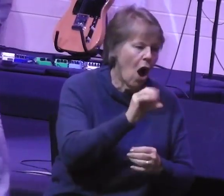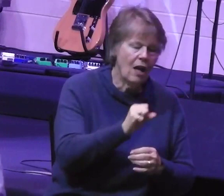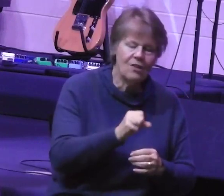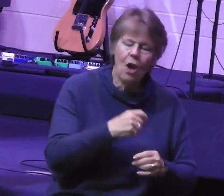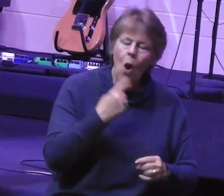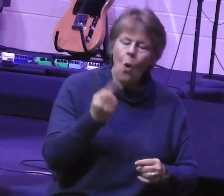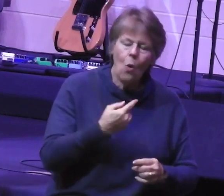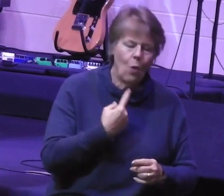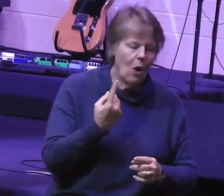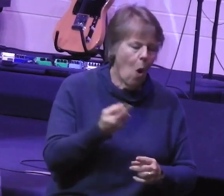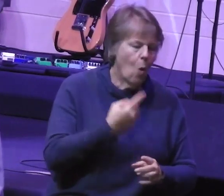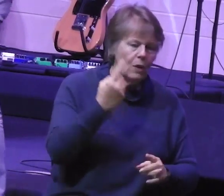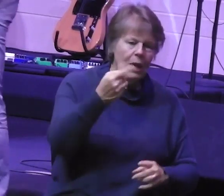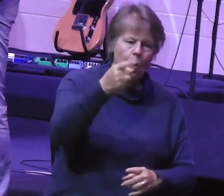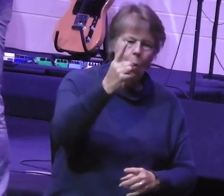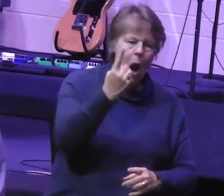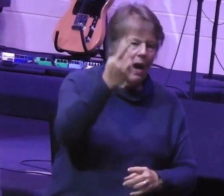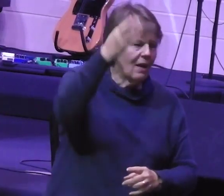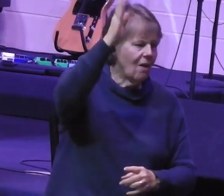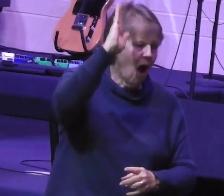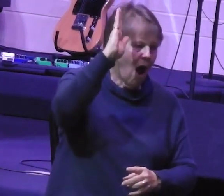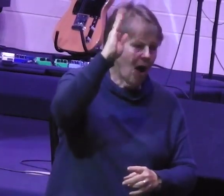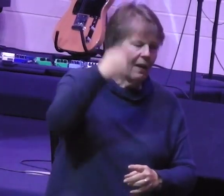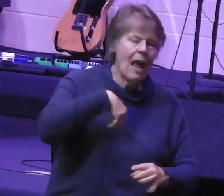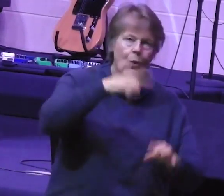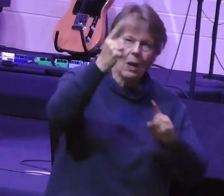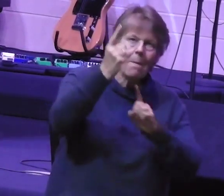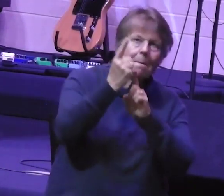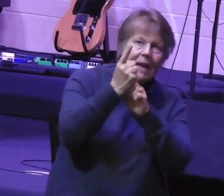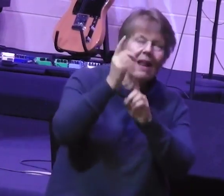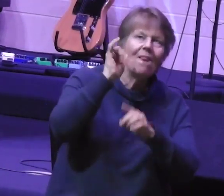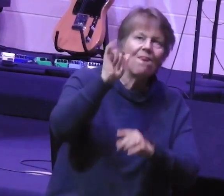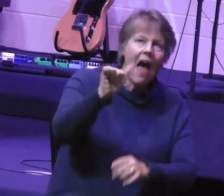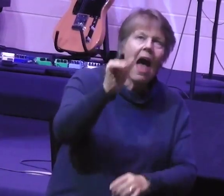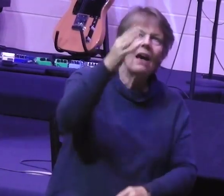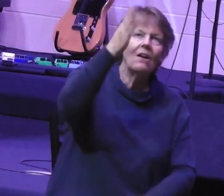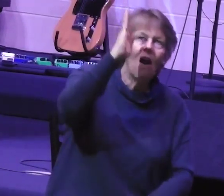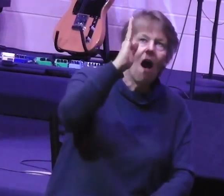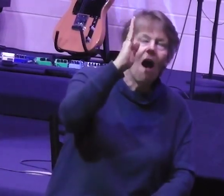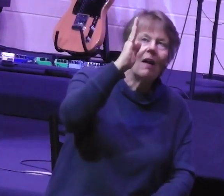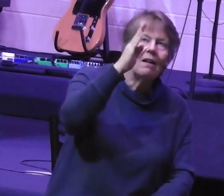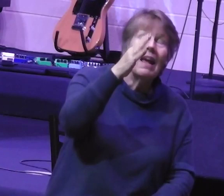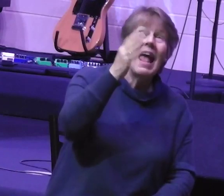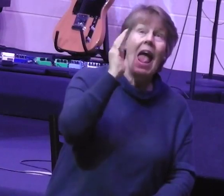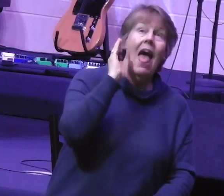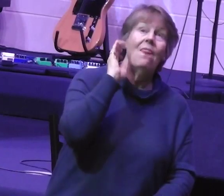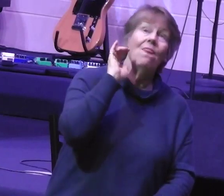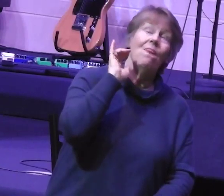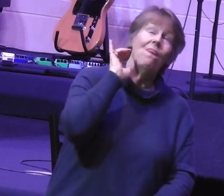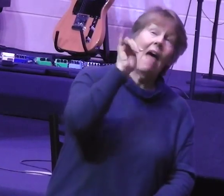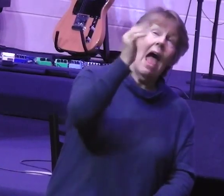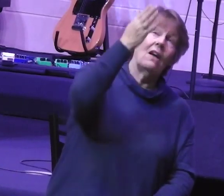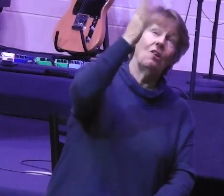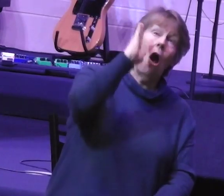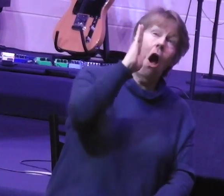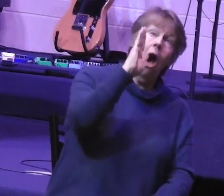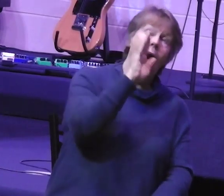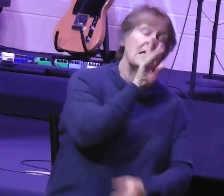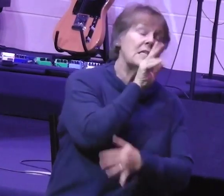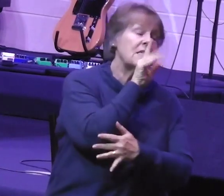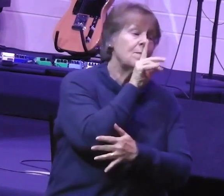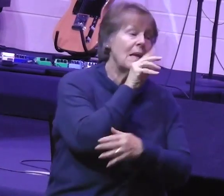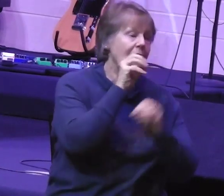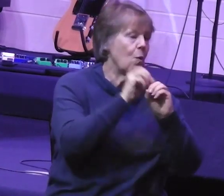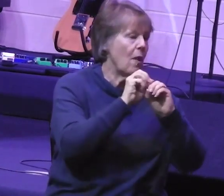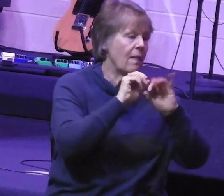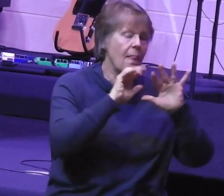there's only one God. And that one God is actually speaking with great clarity and